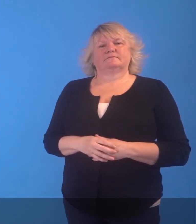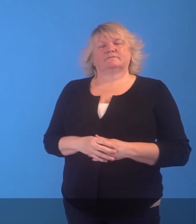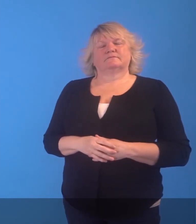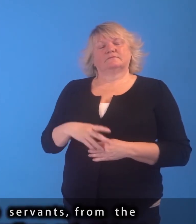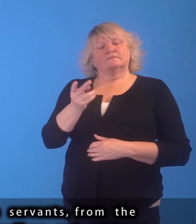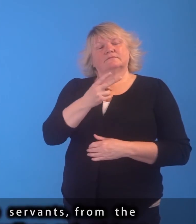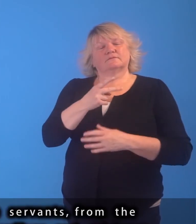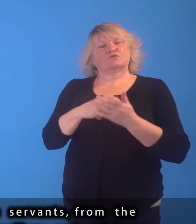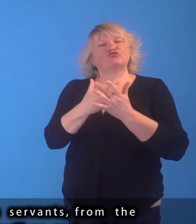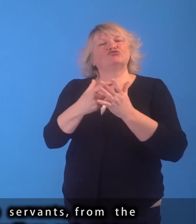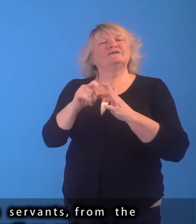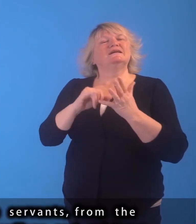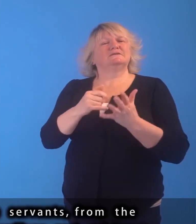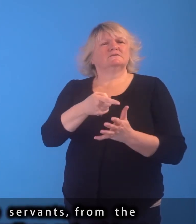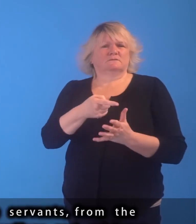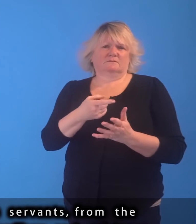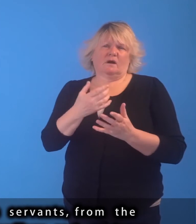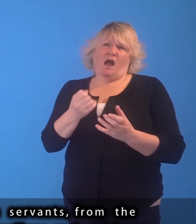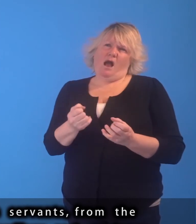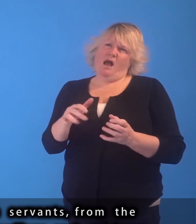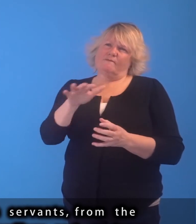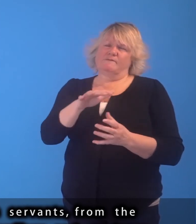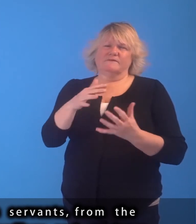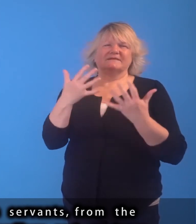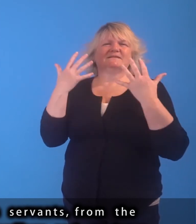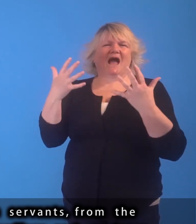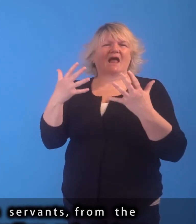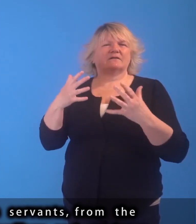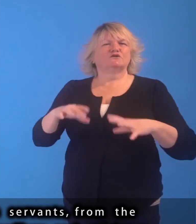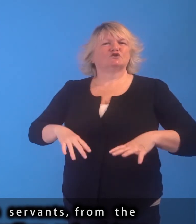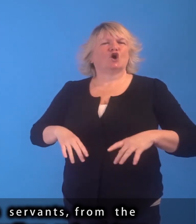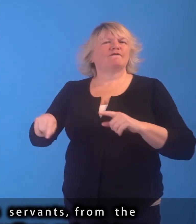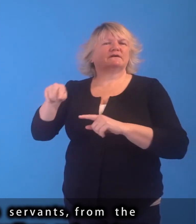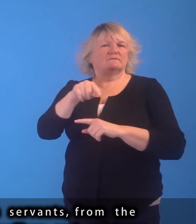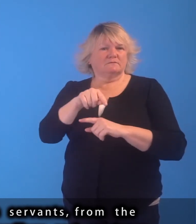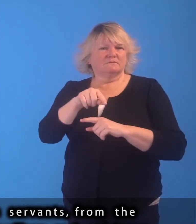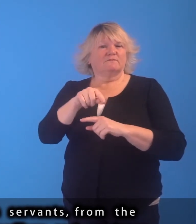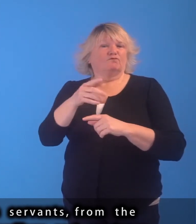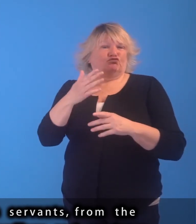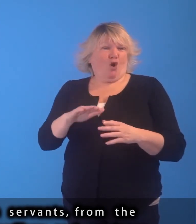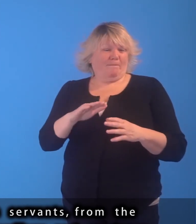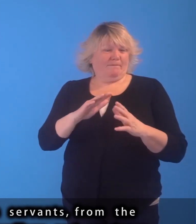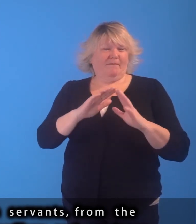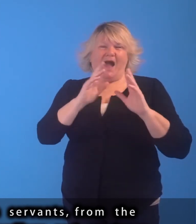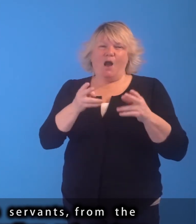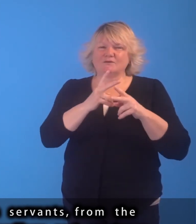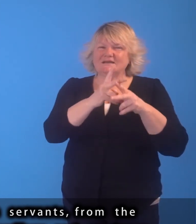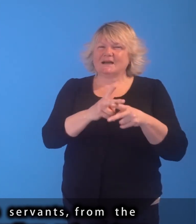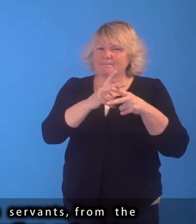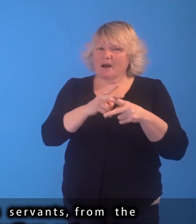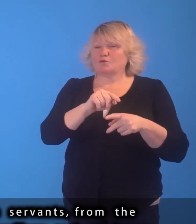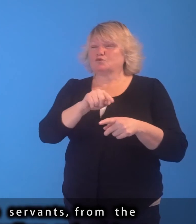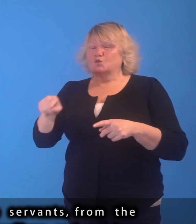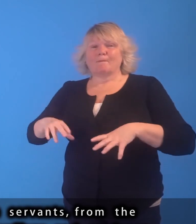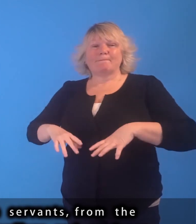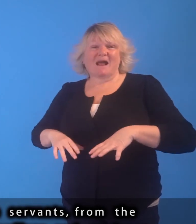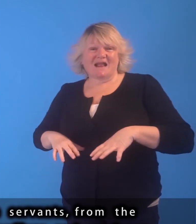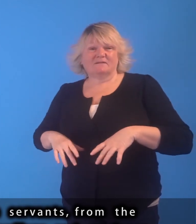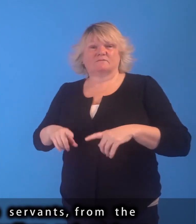At the end of the library corridor, and in the newest part of the house, lies the library.